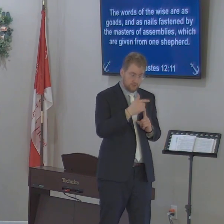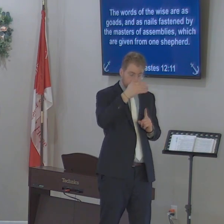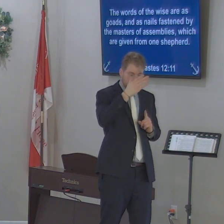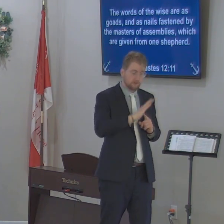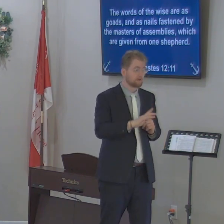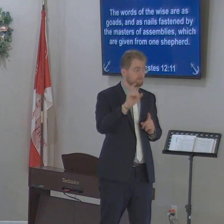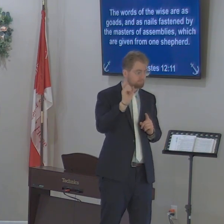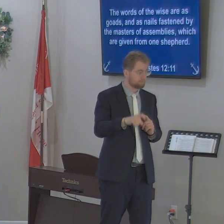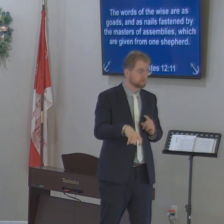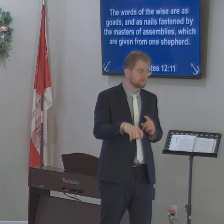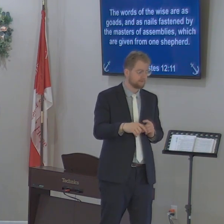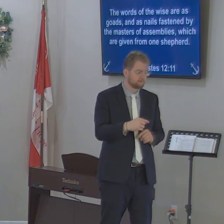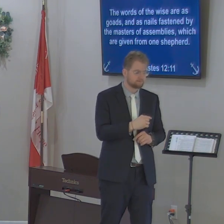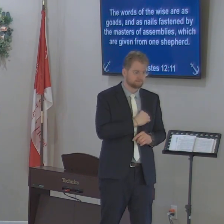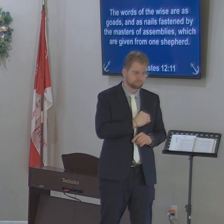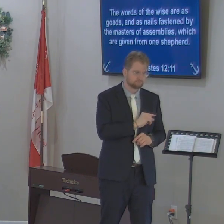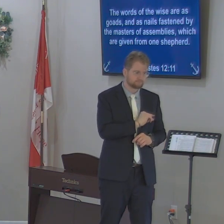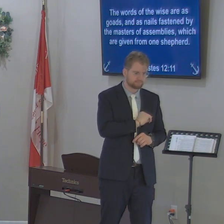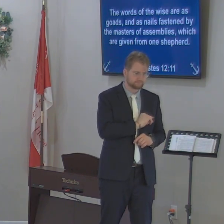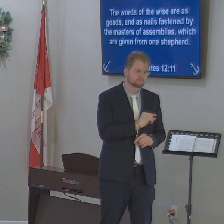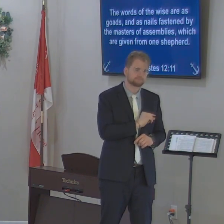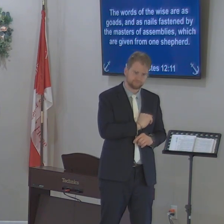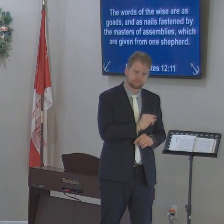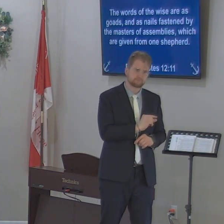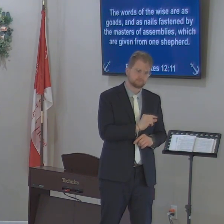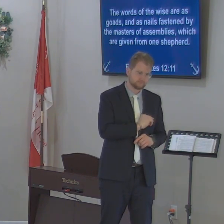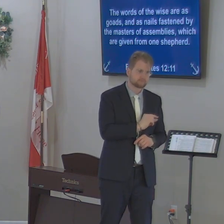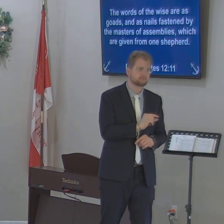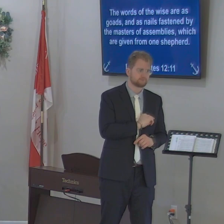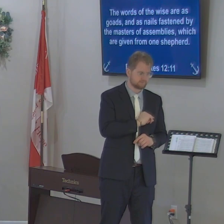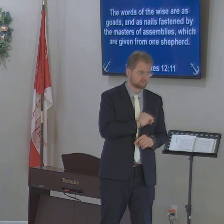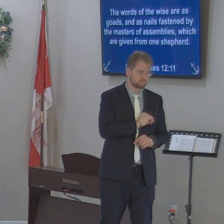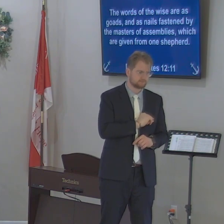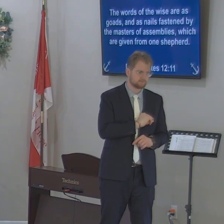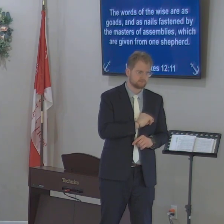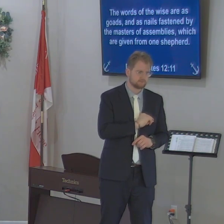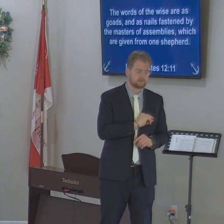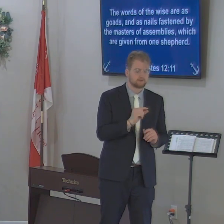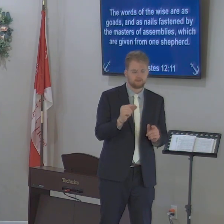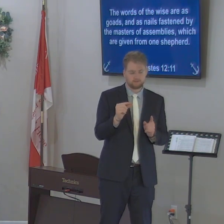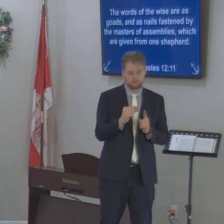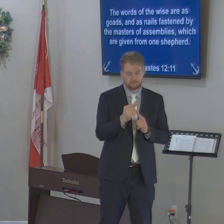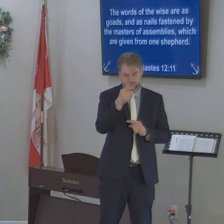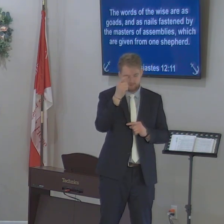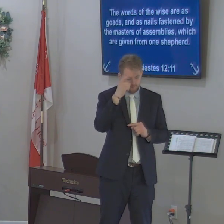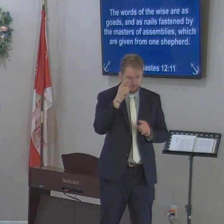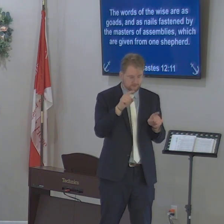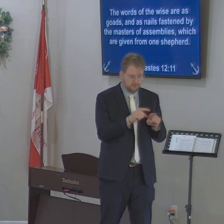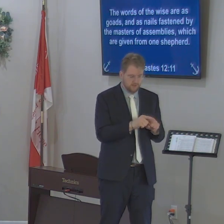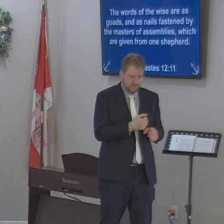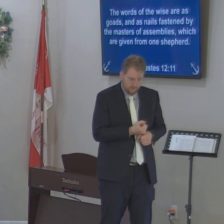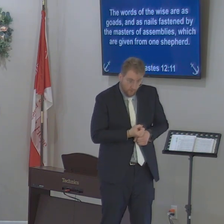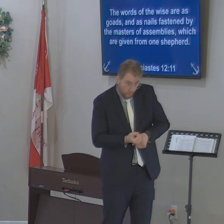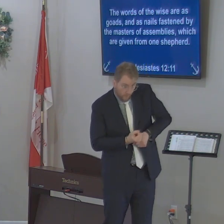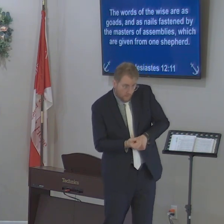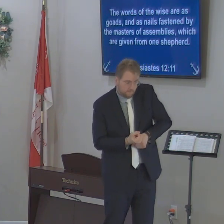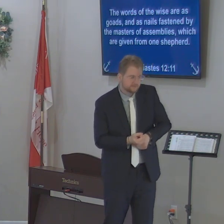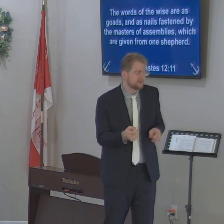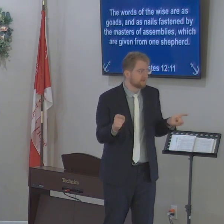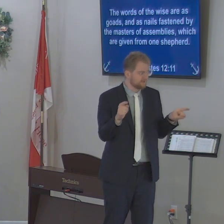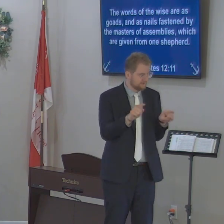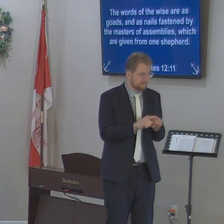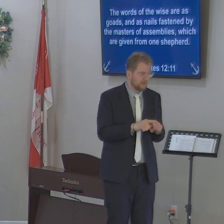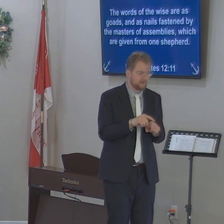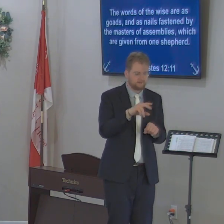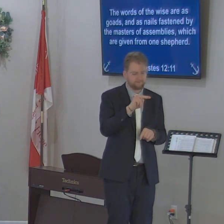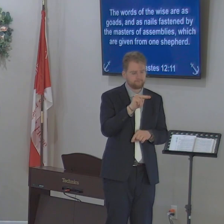been pricking his heart, if the Bible's true. The words of the wise are as goads, and as nails fastened to the by